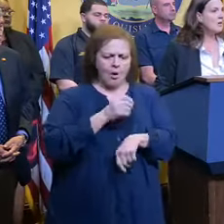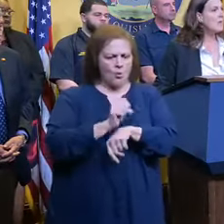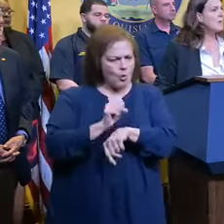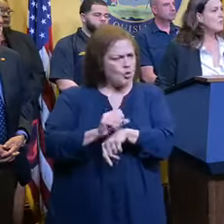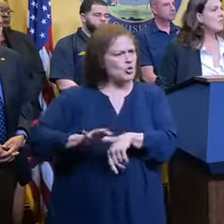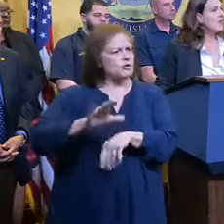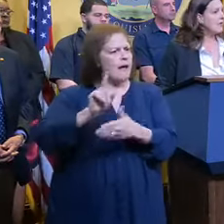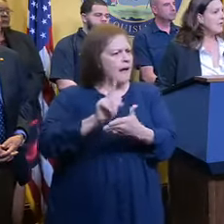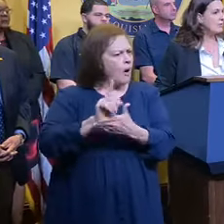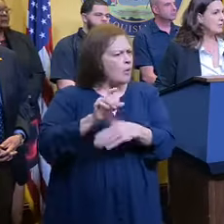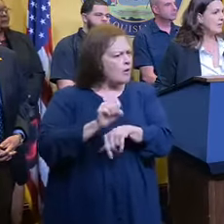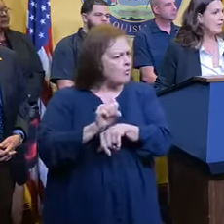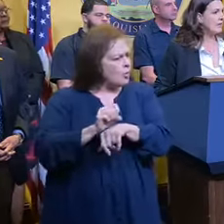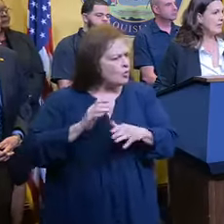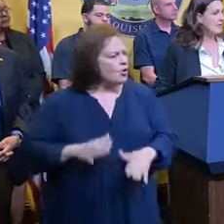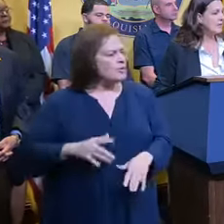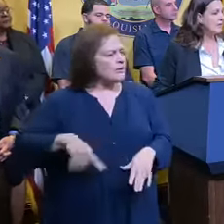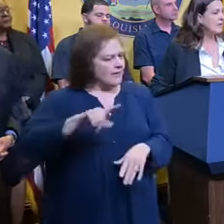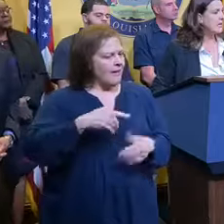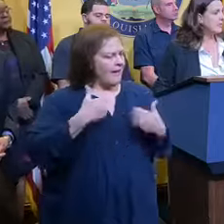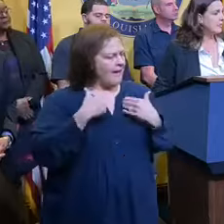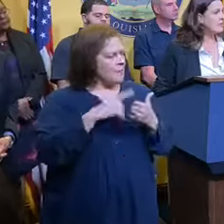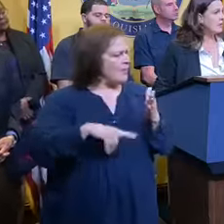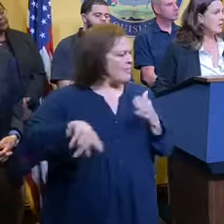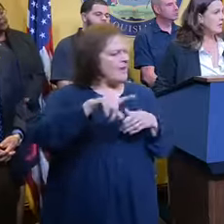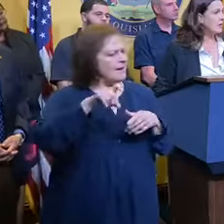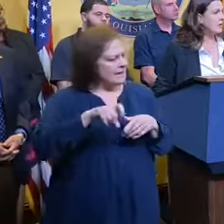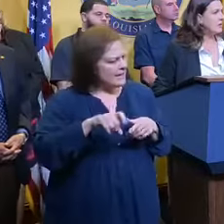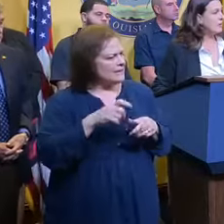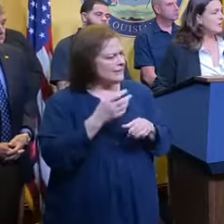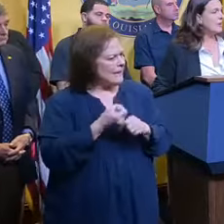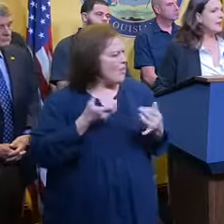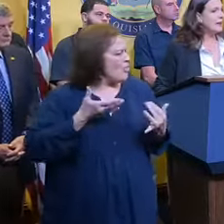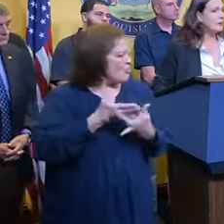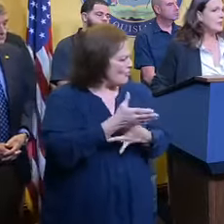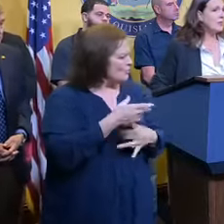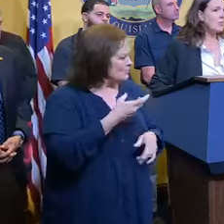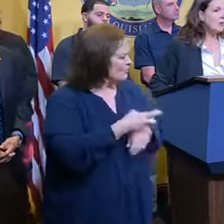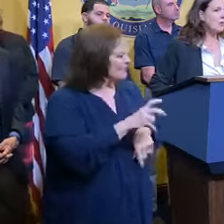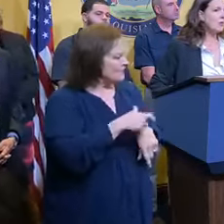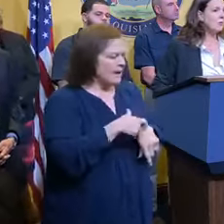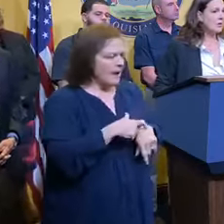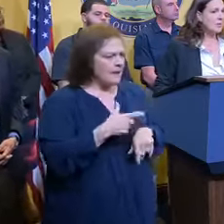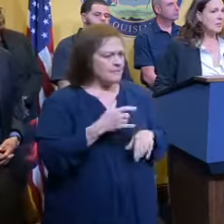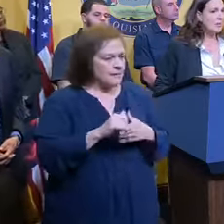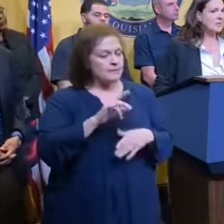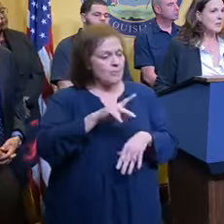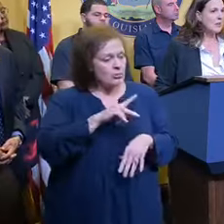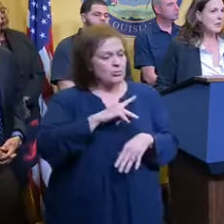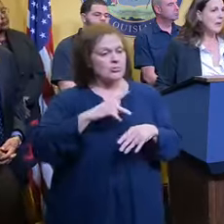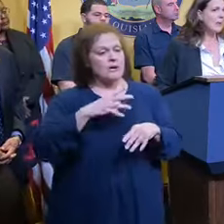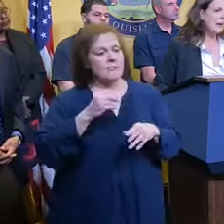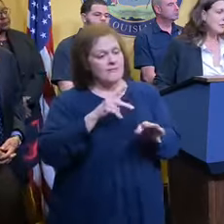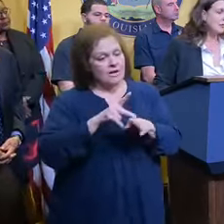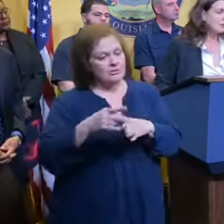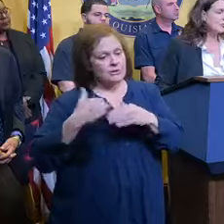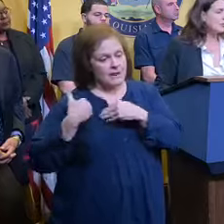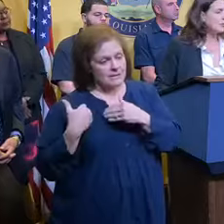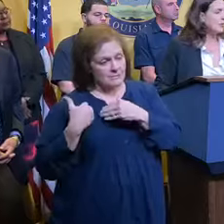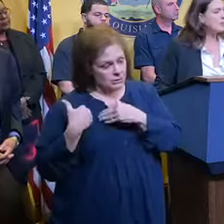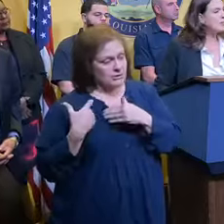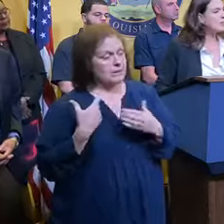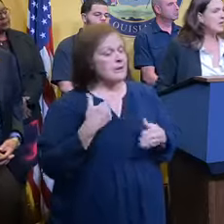workers make sure that they have the resources that they need to get through this period. So again, that comes with a personal and professional responsibility. And going back to